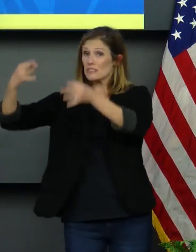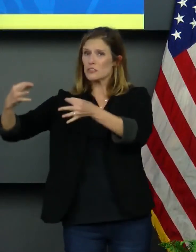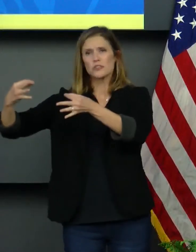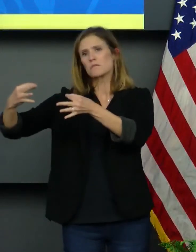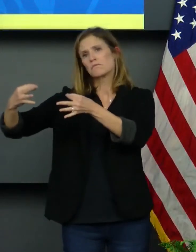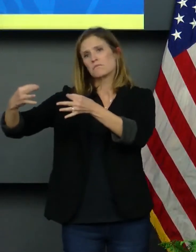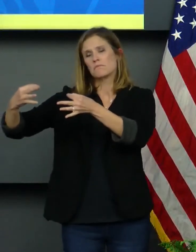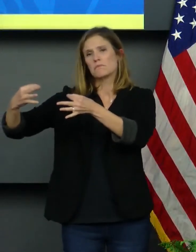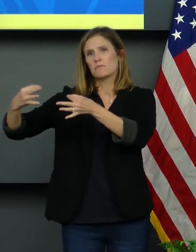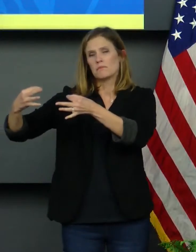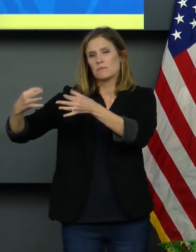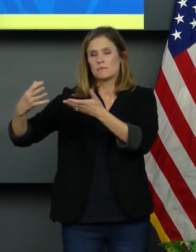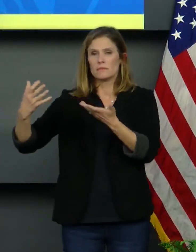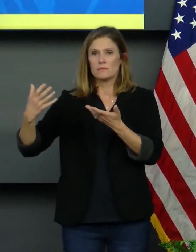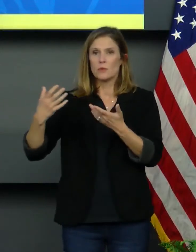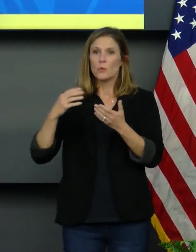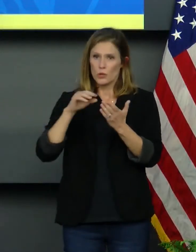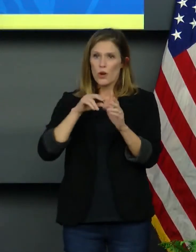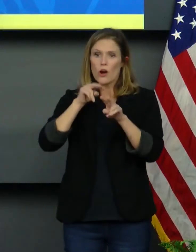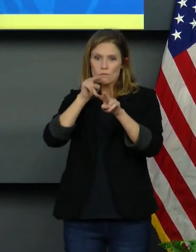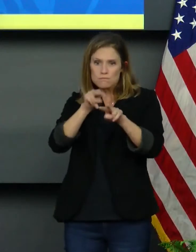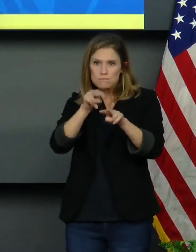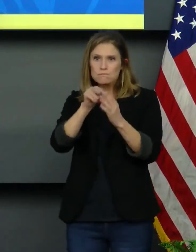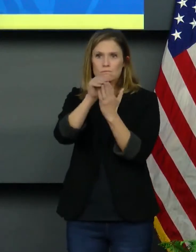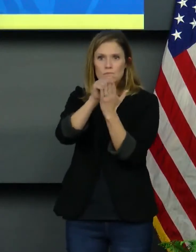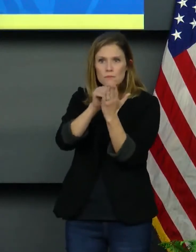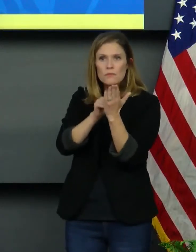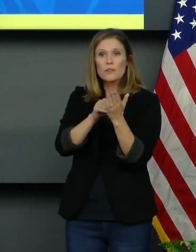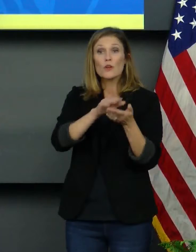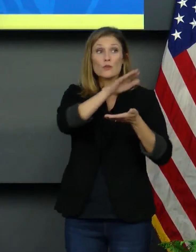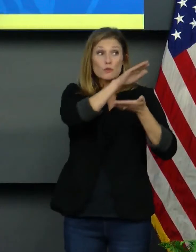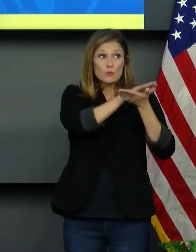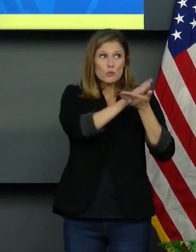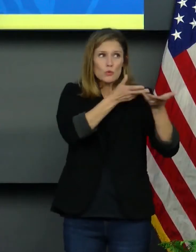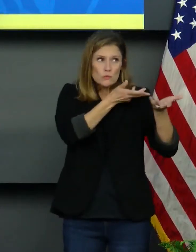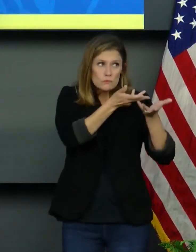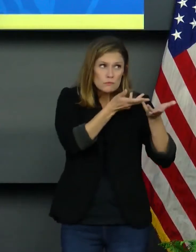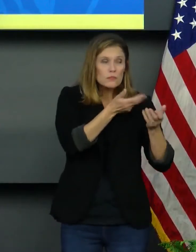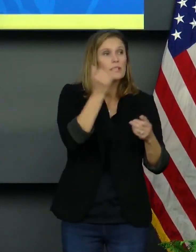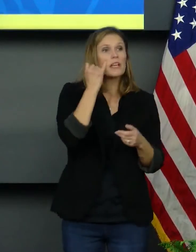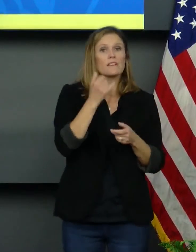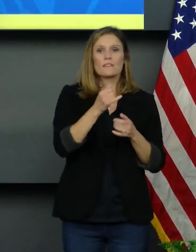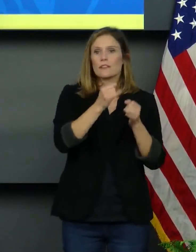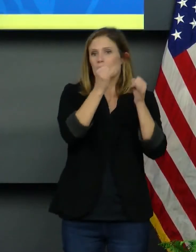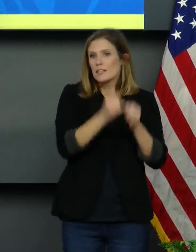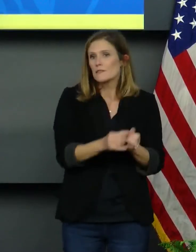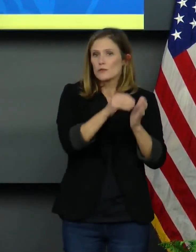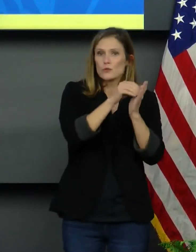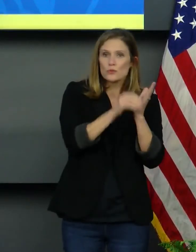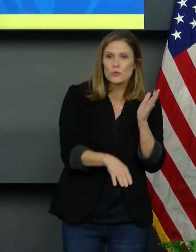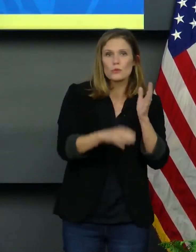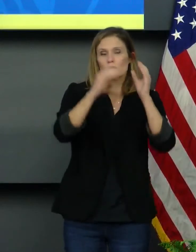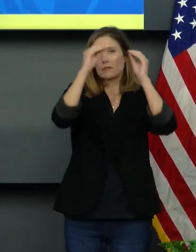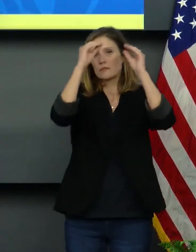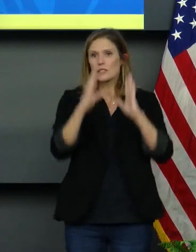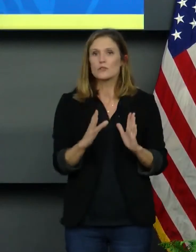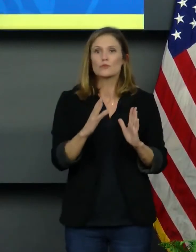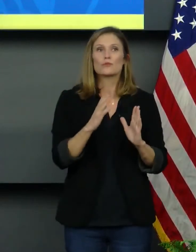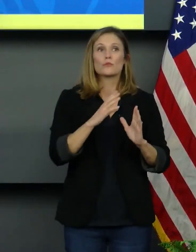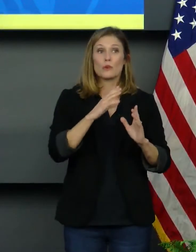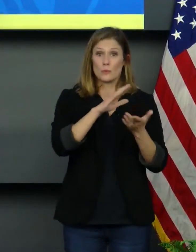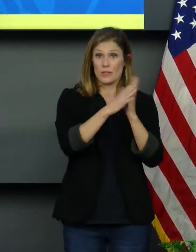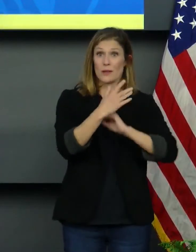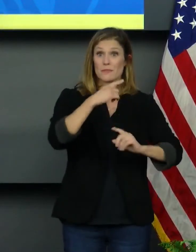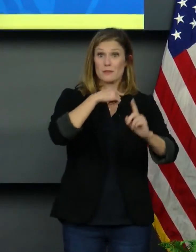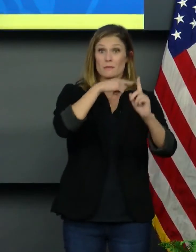that, but we are tracking. We work closely with schools when there's an individual, a student or a teacher who's positive. We work with that